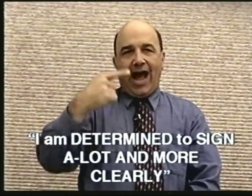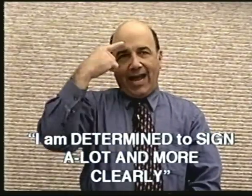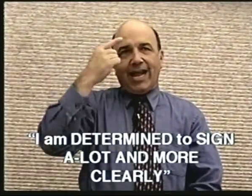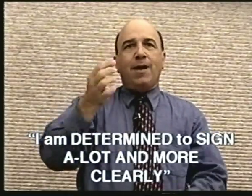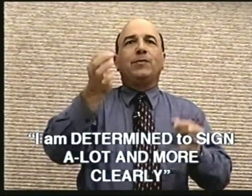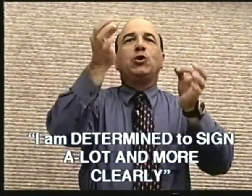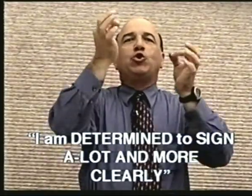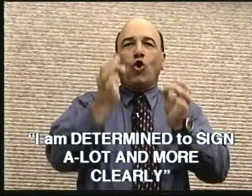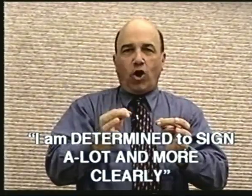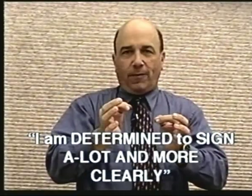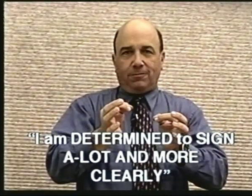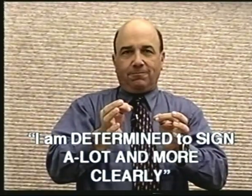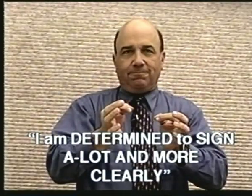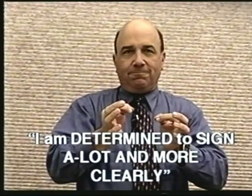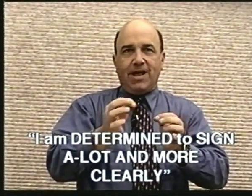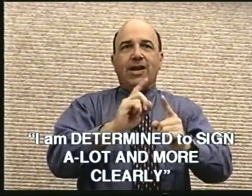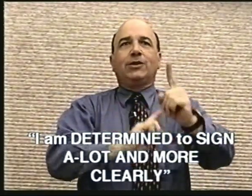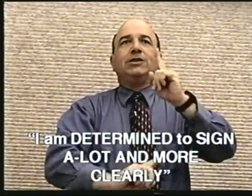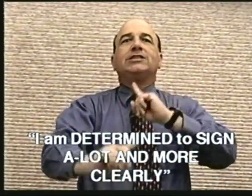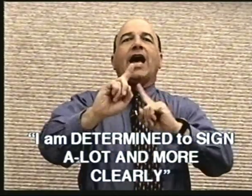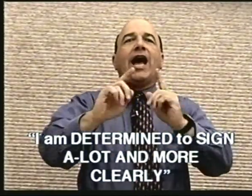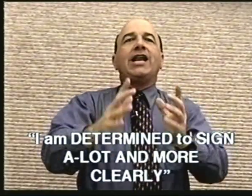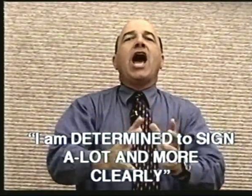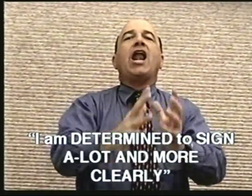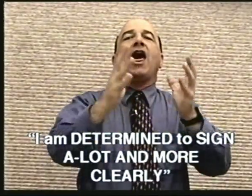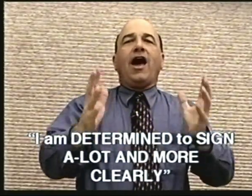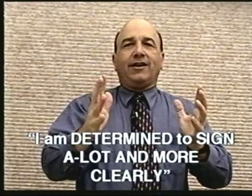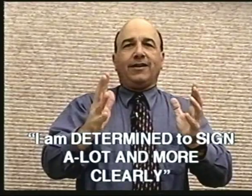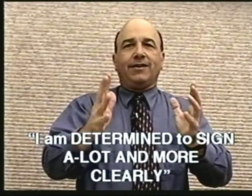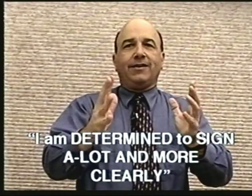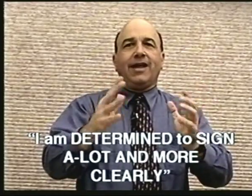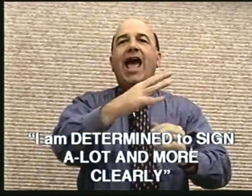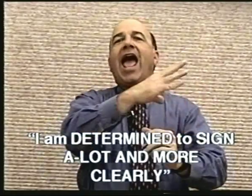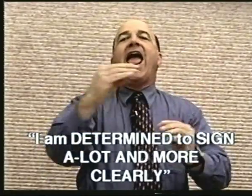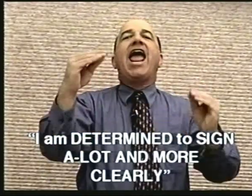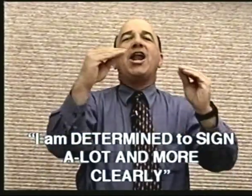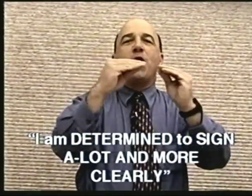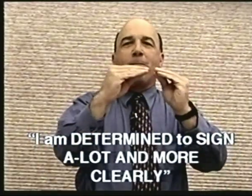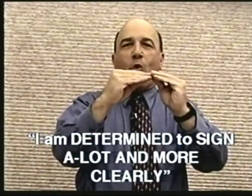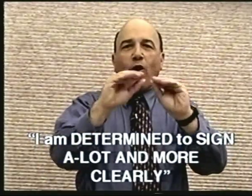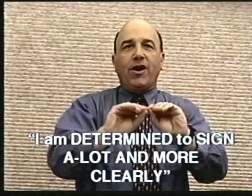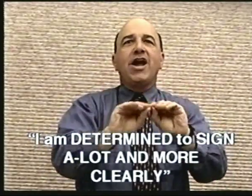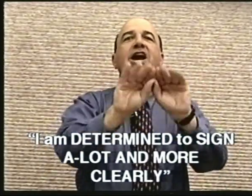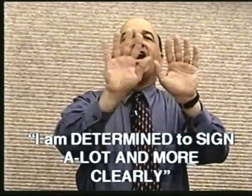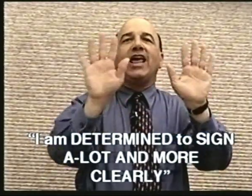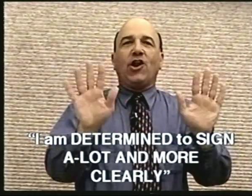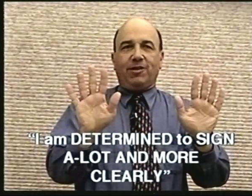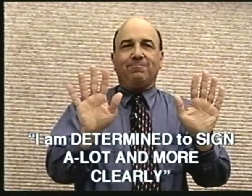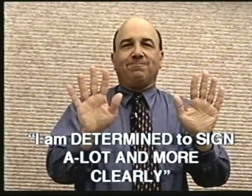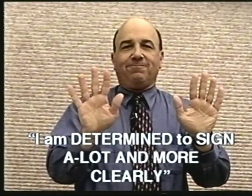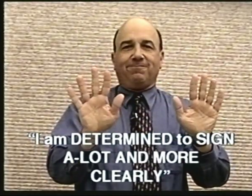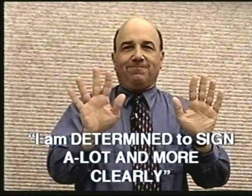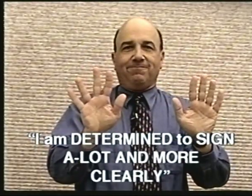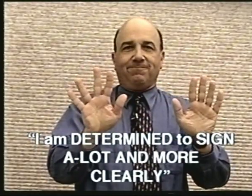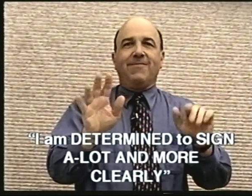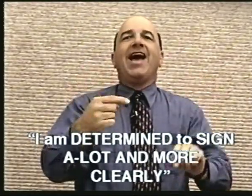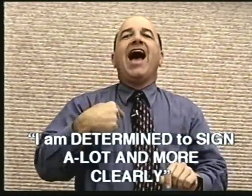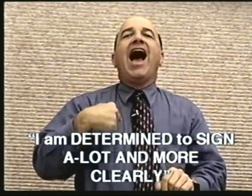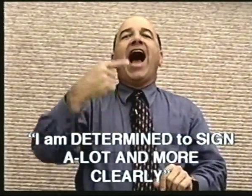I am determined to sign a lot and more clearly.